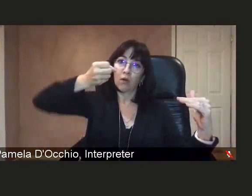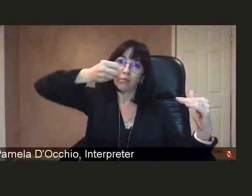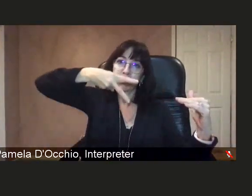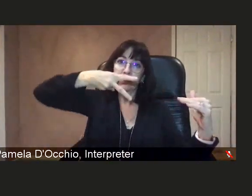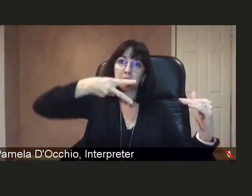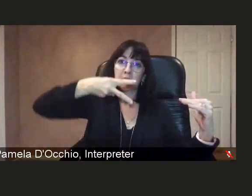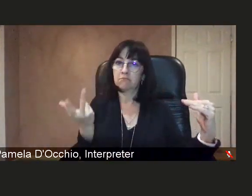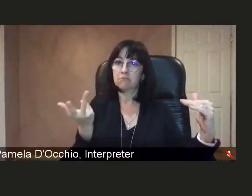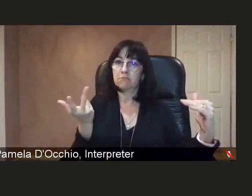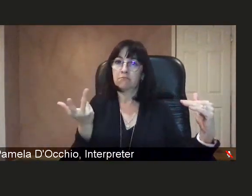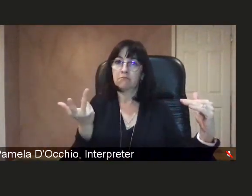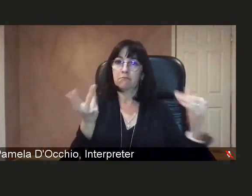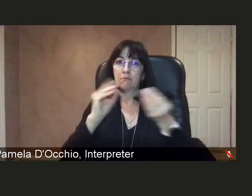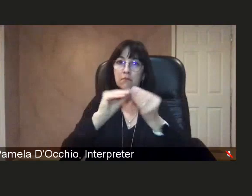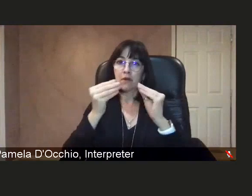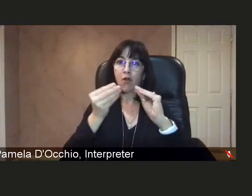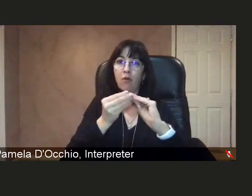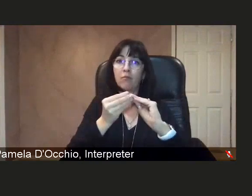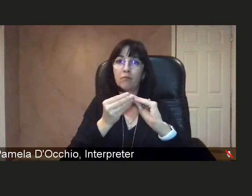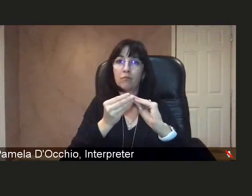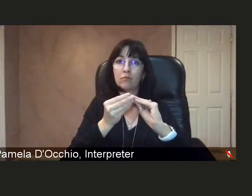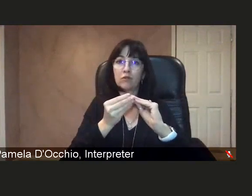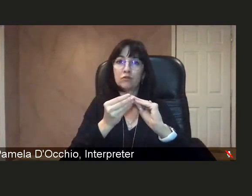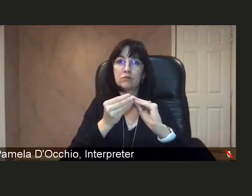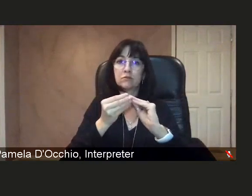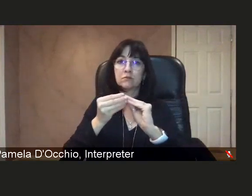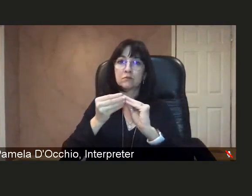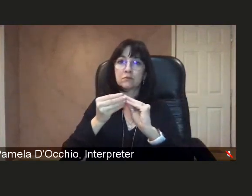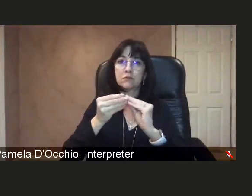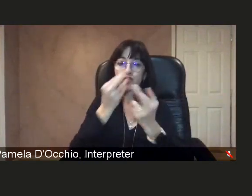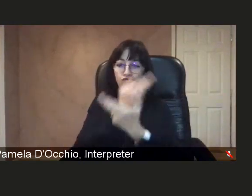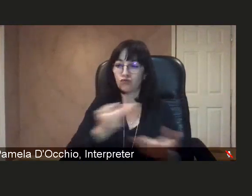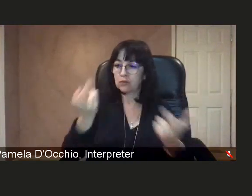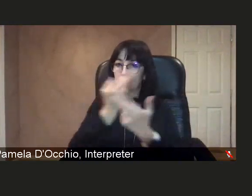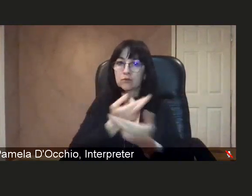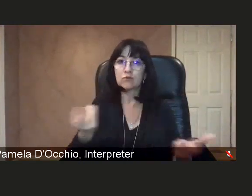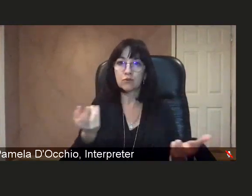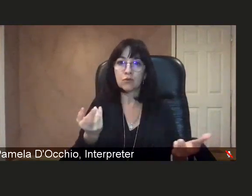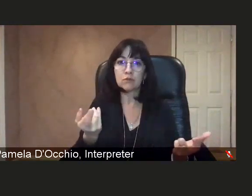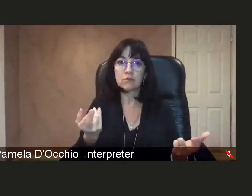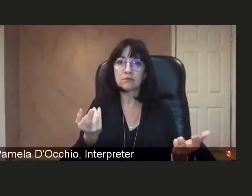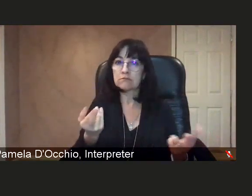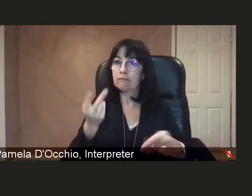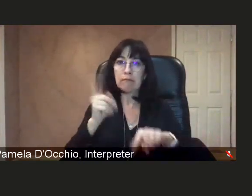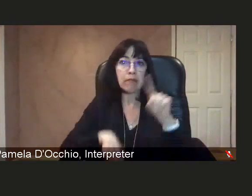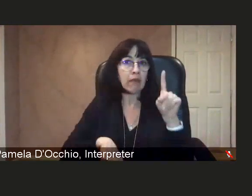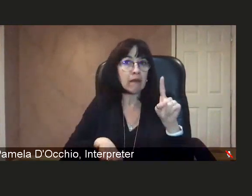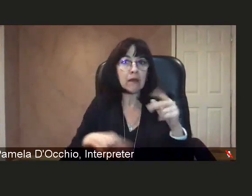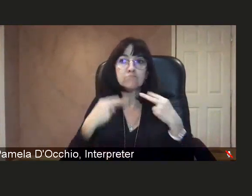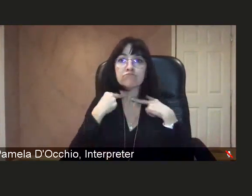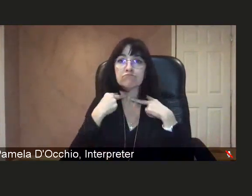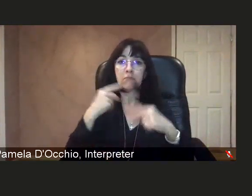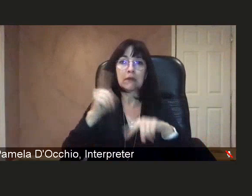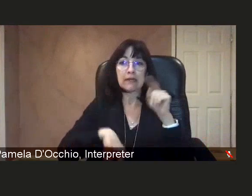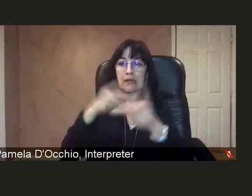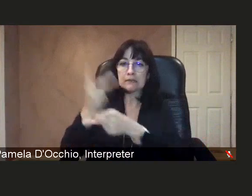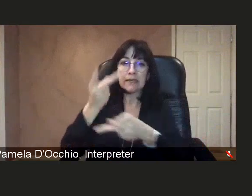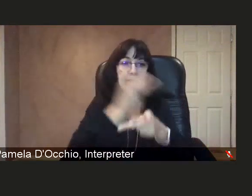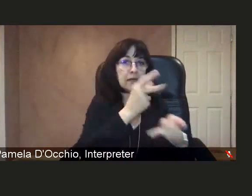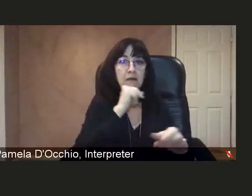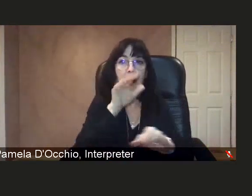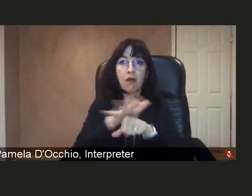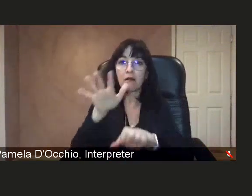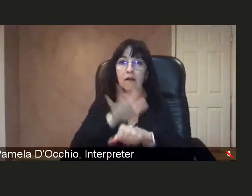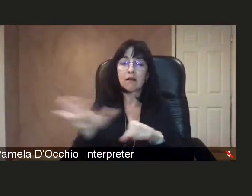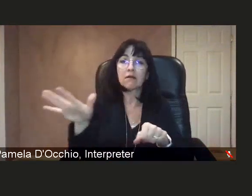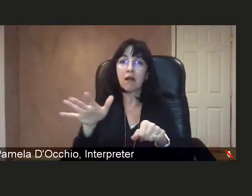give them. If we social distance ourselves and we keep this infection, if we keep this infection from not